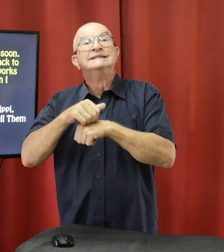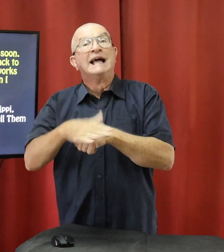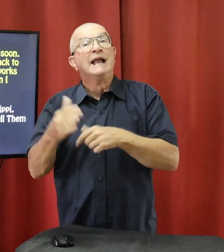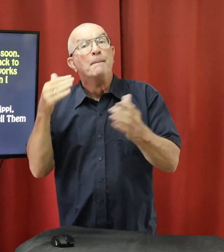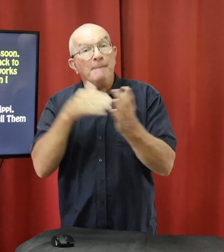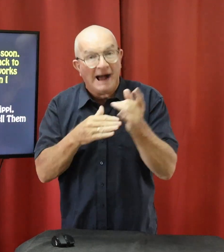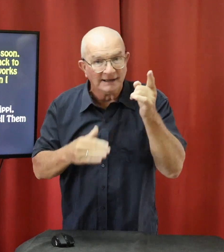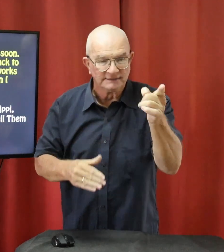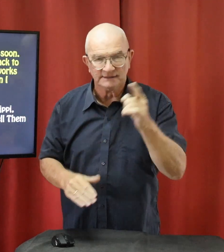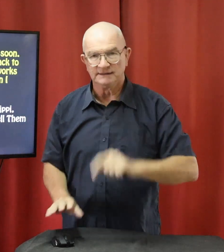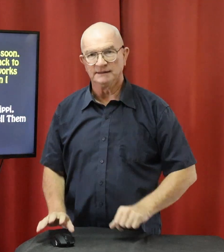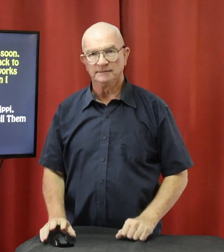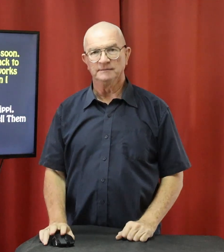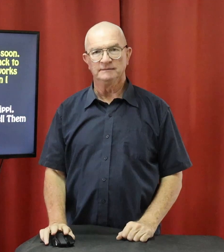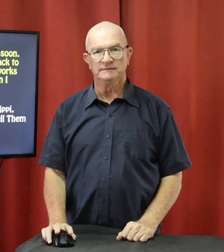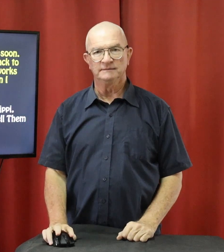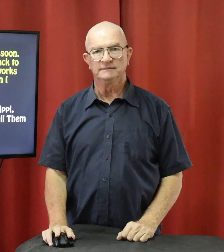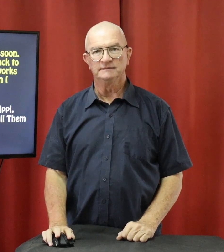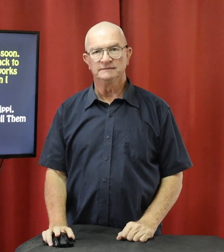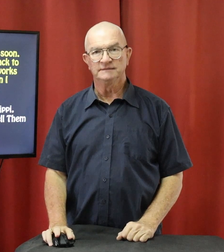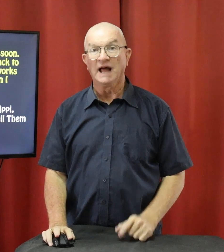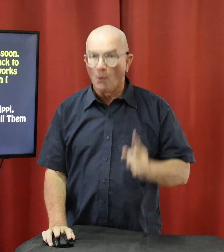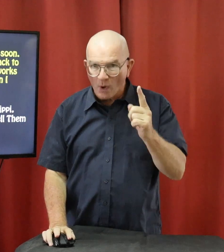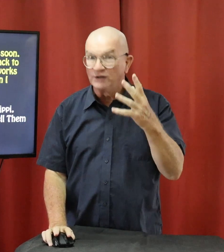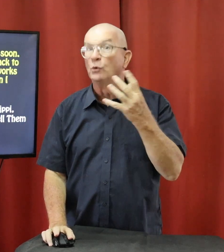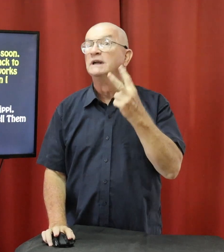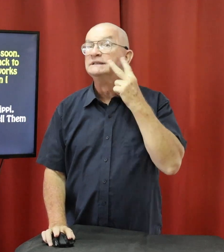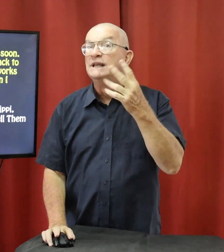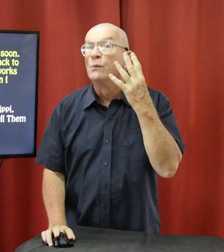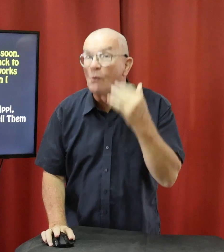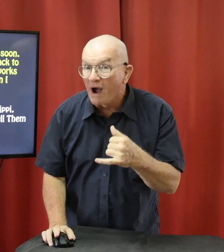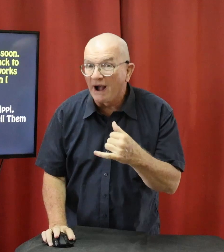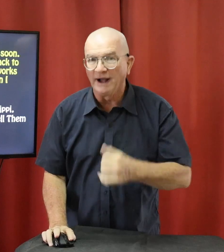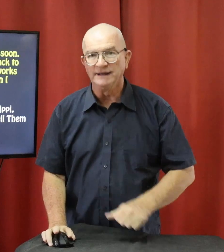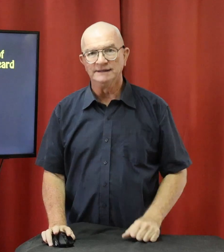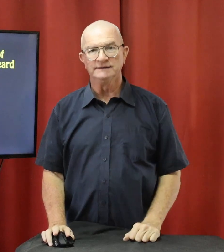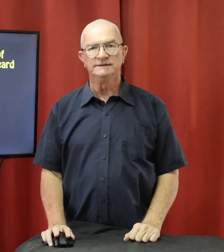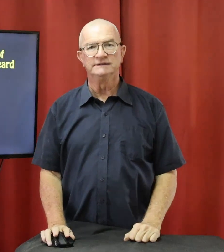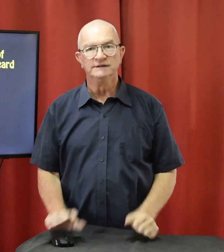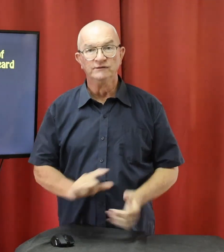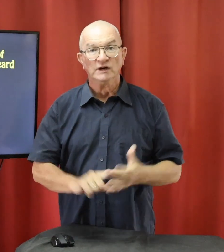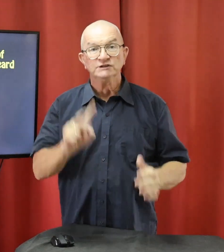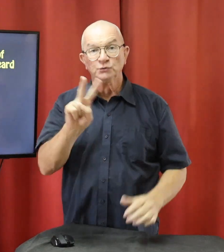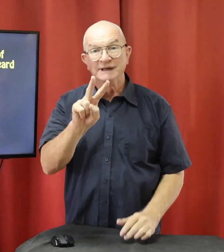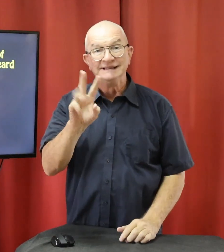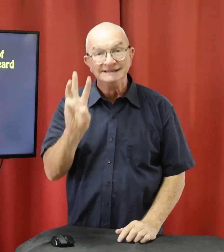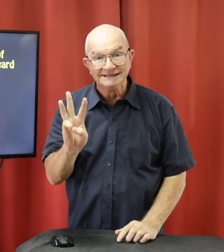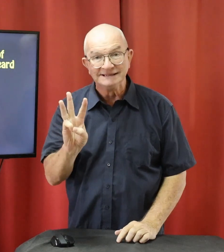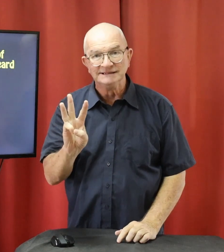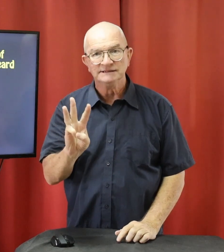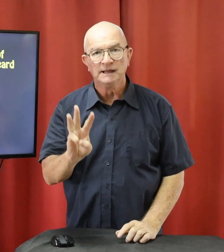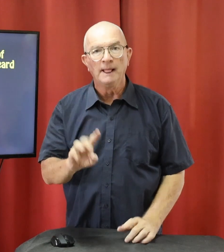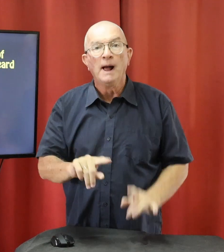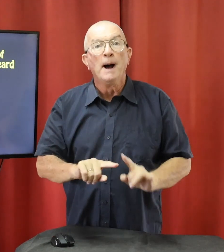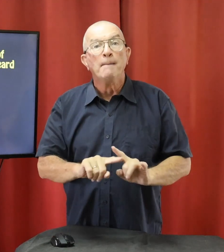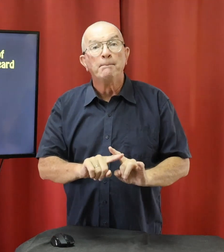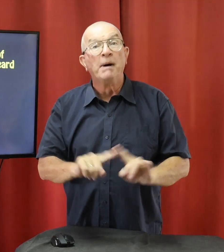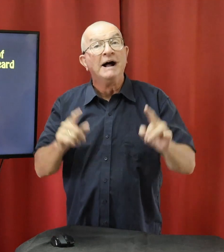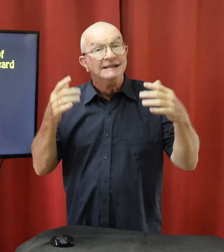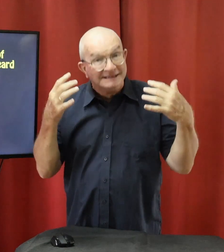Paul is planning to send him back to them as well. And we're going to see why. In verse 26, it says,